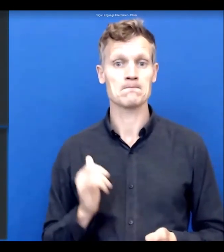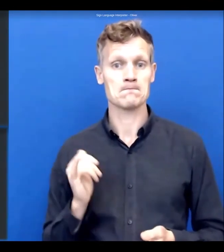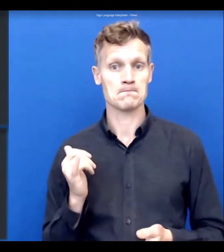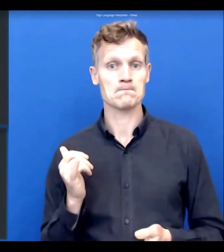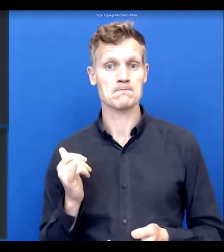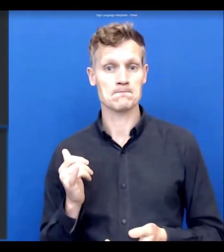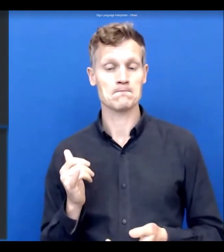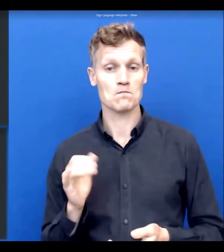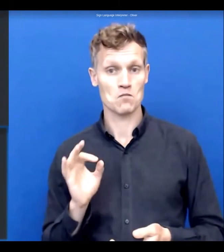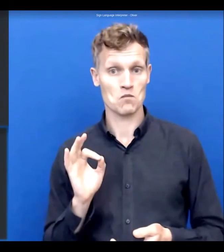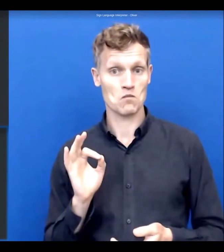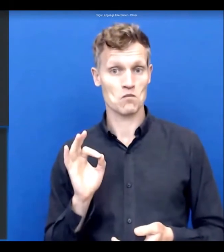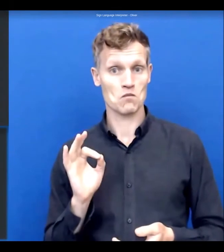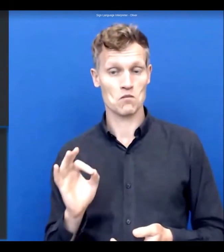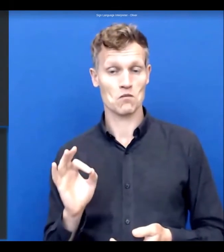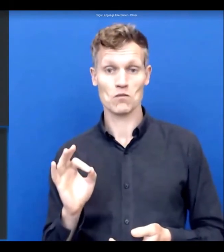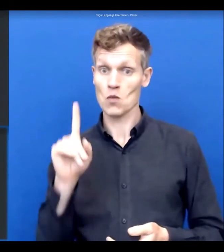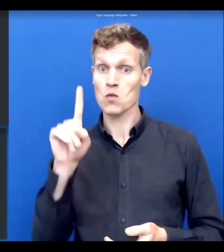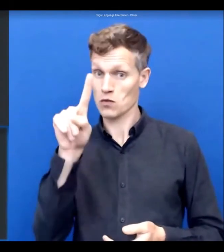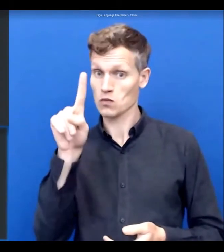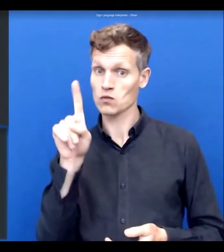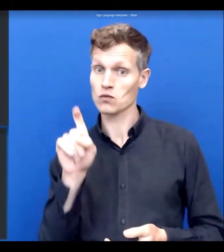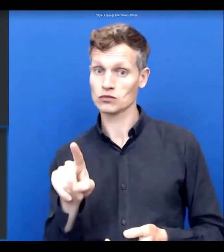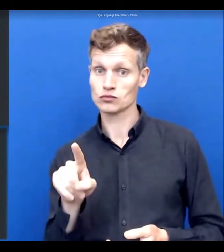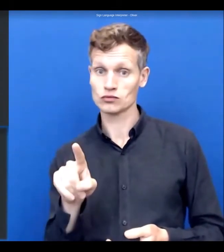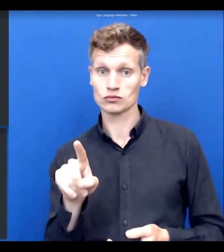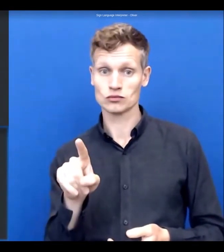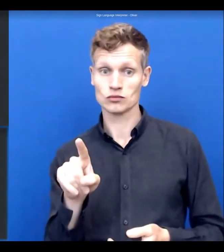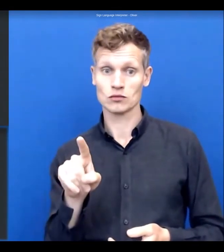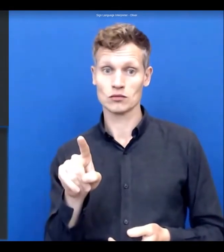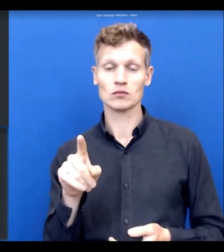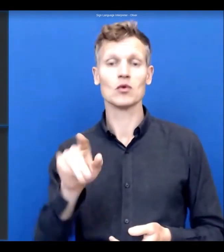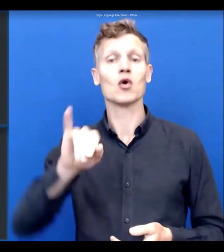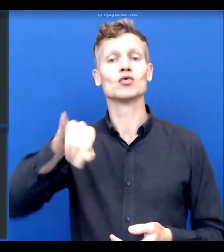Yes, we have a question by Julia.